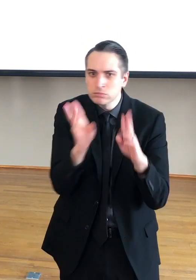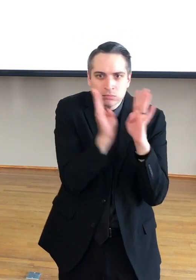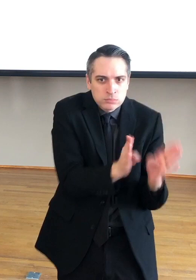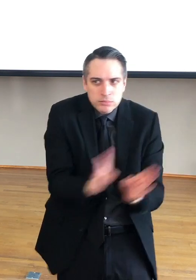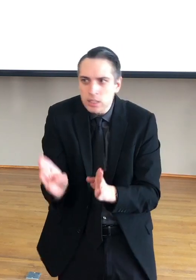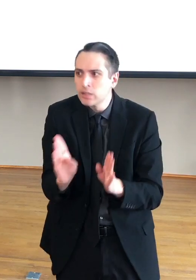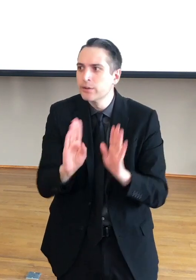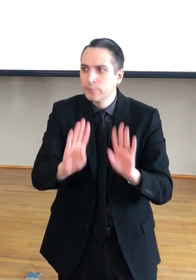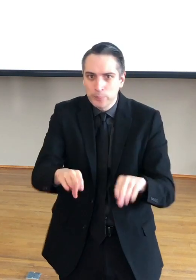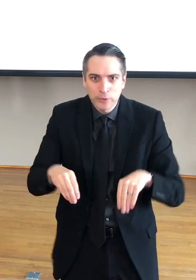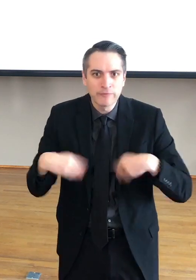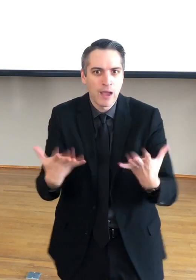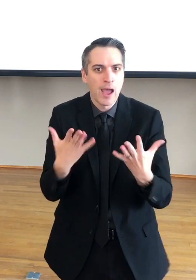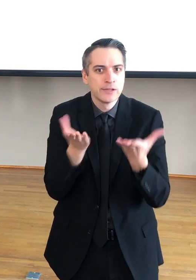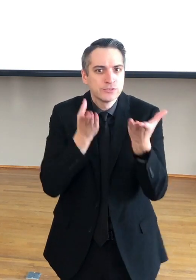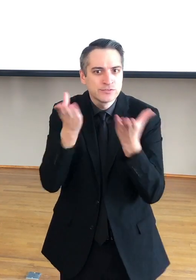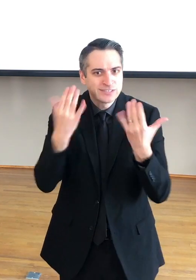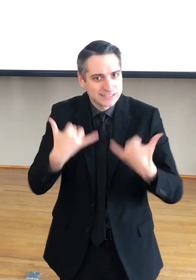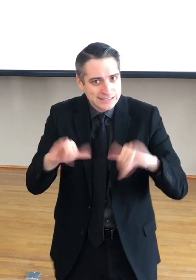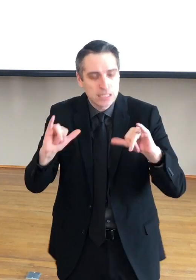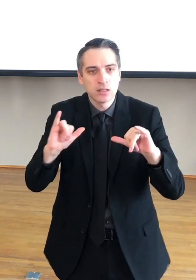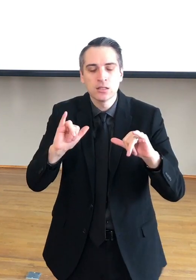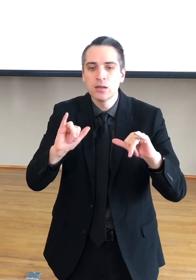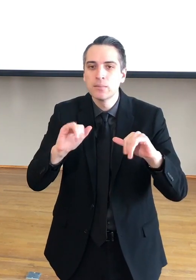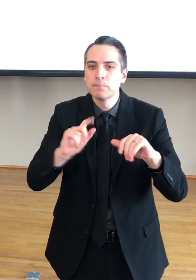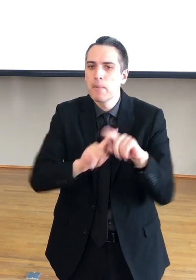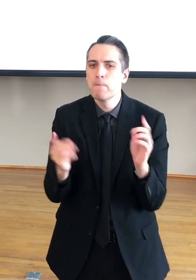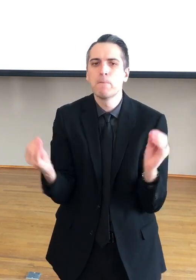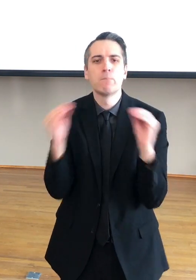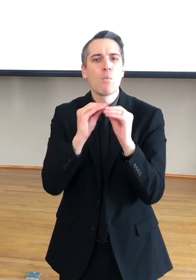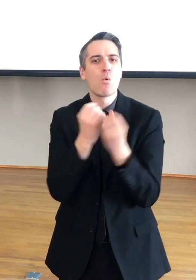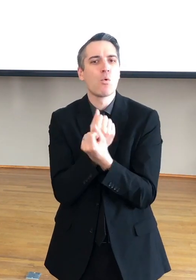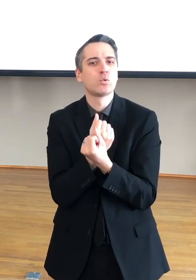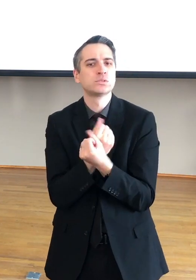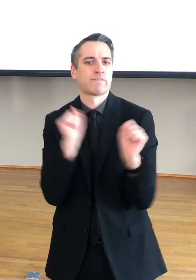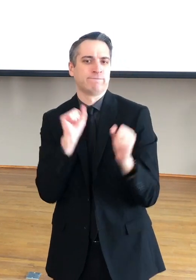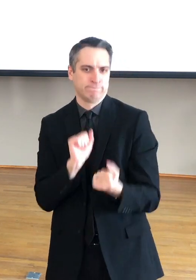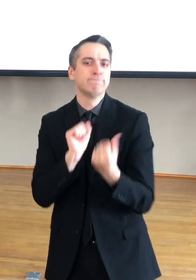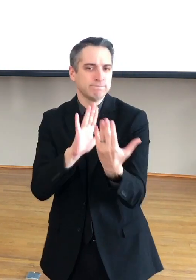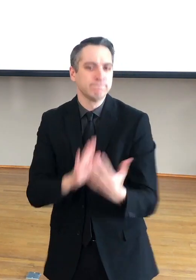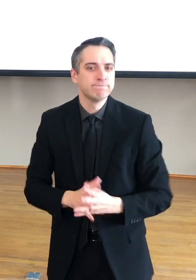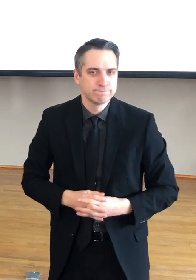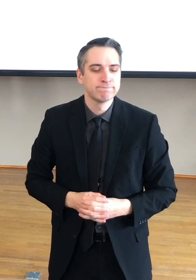the level of service for residents and a safer delivery mechanism.